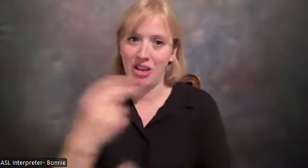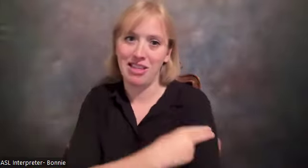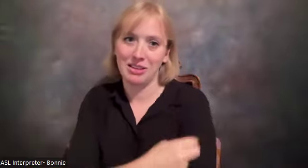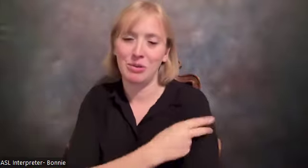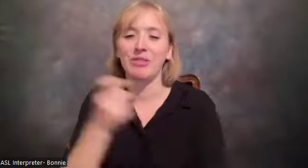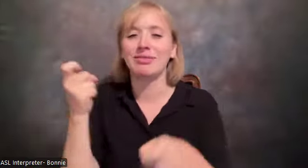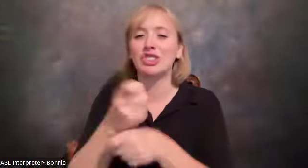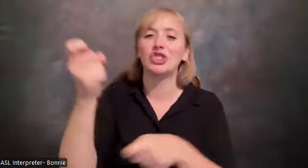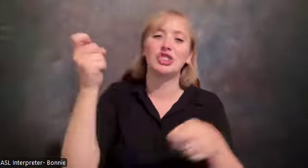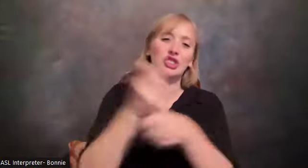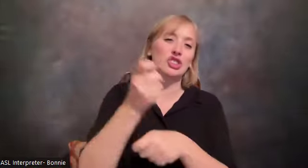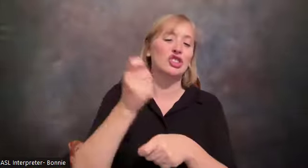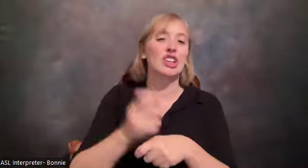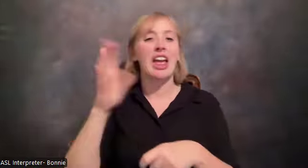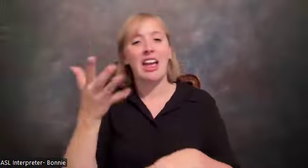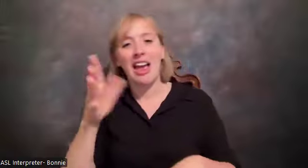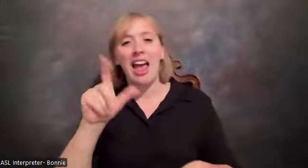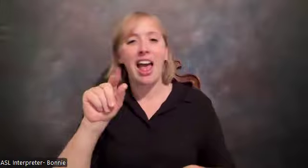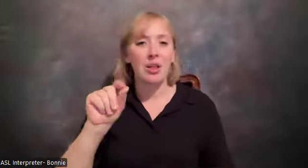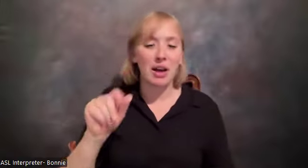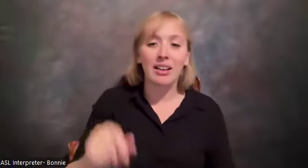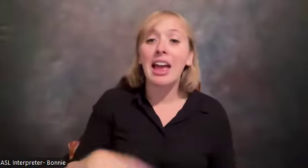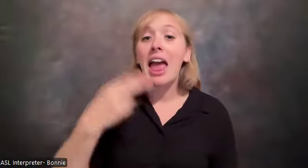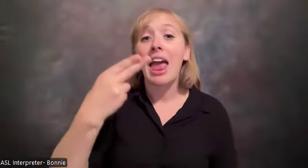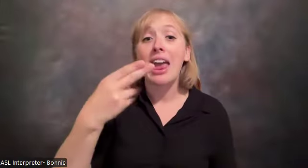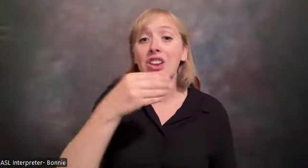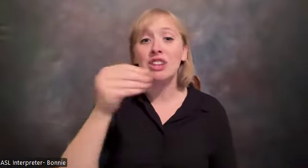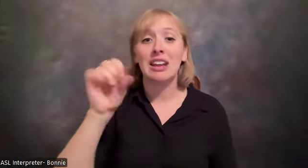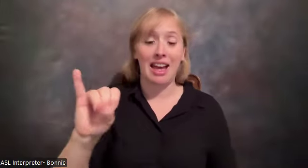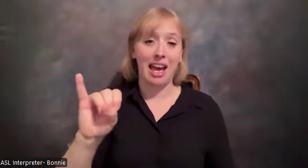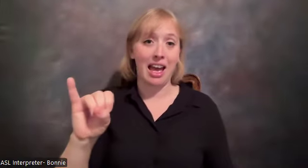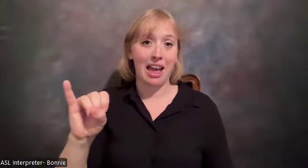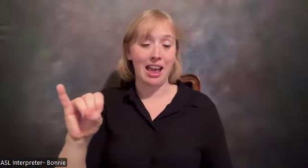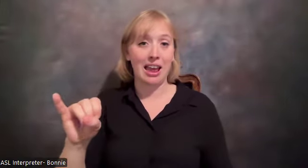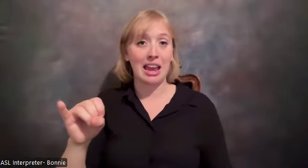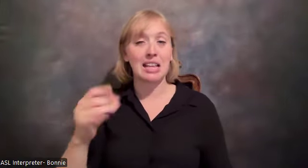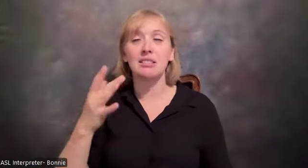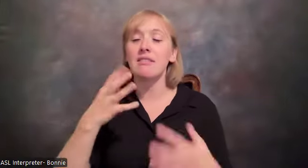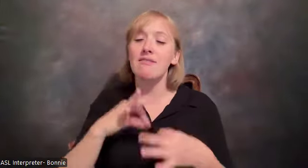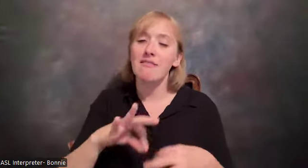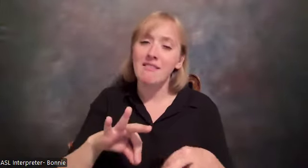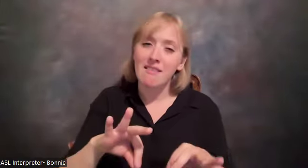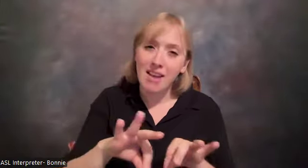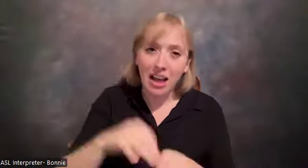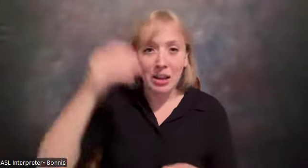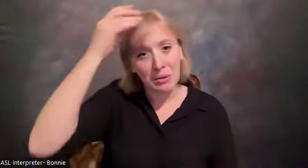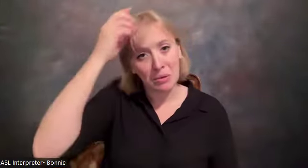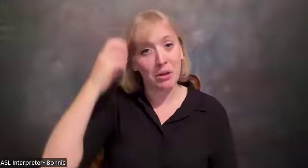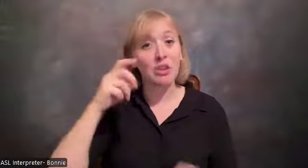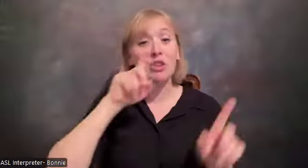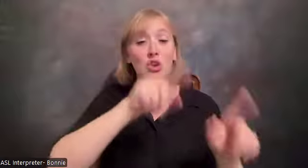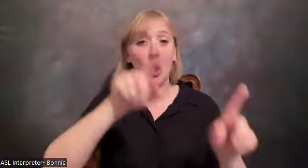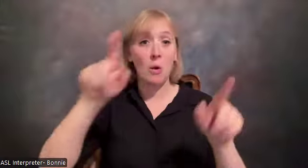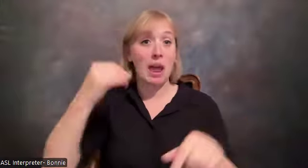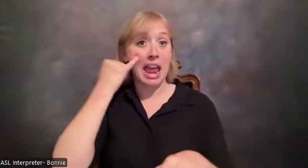I'm kidding. I'm not kidding. It's called H&I. It's one of the most valuable things you can do in early sobriety is go tell your story in places where people can't